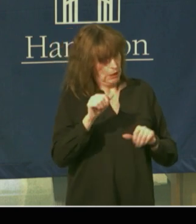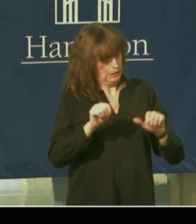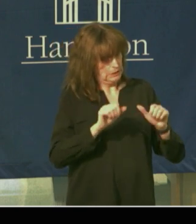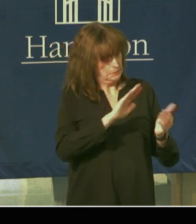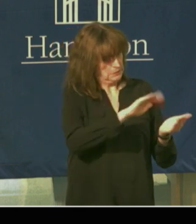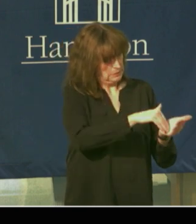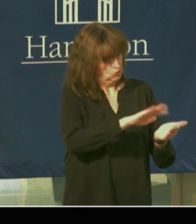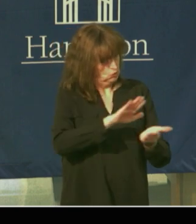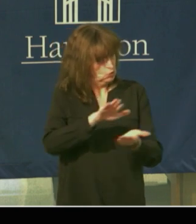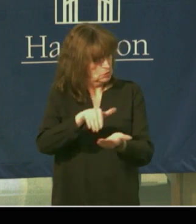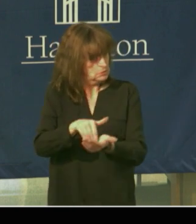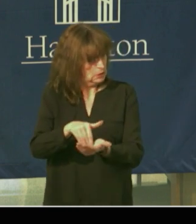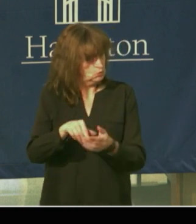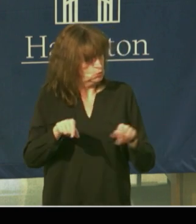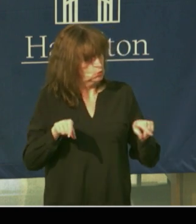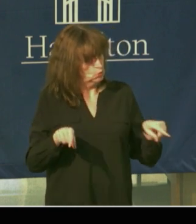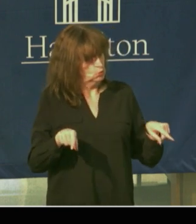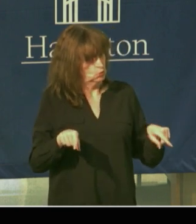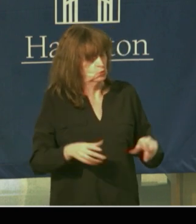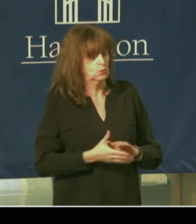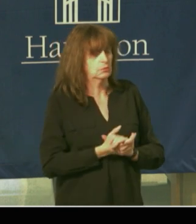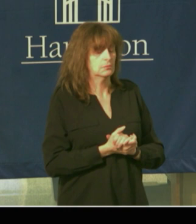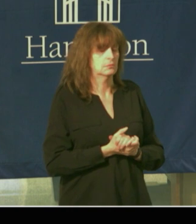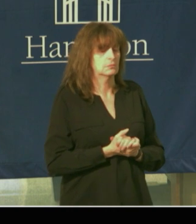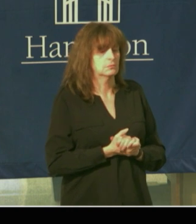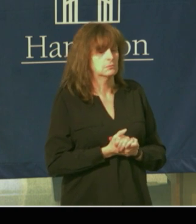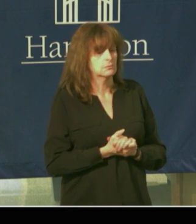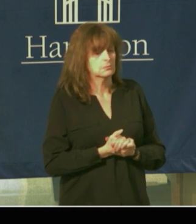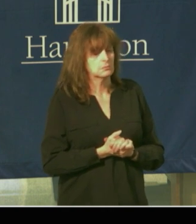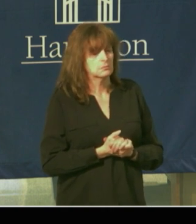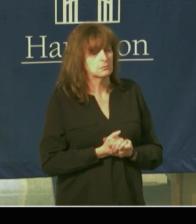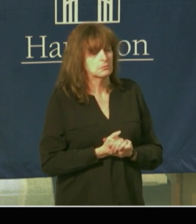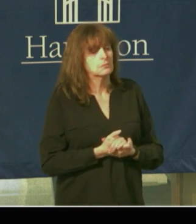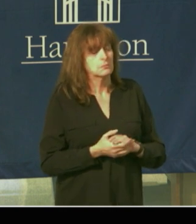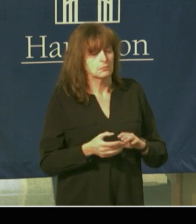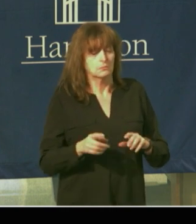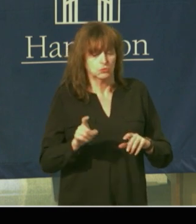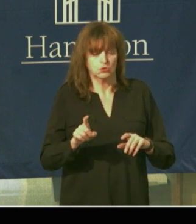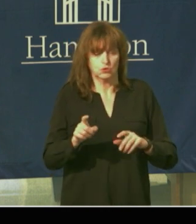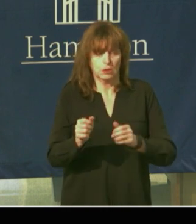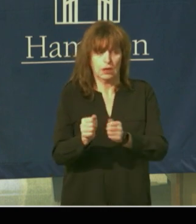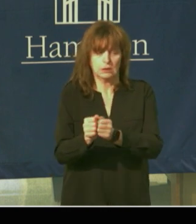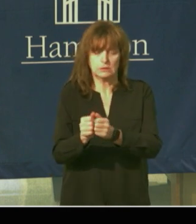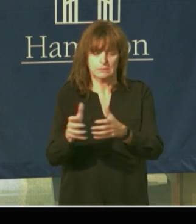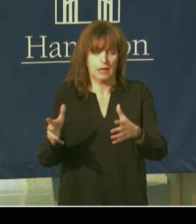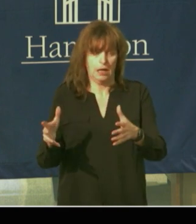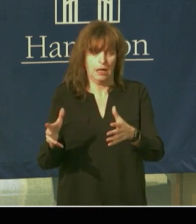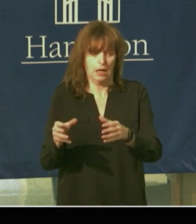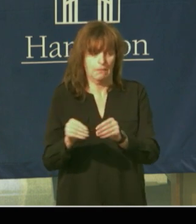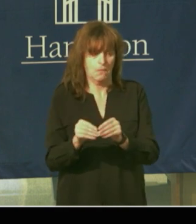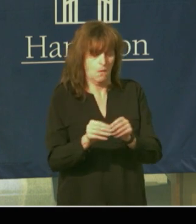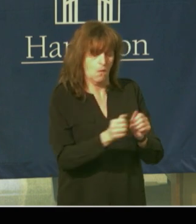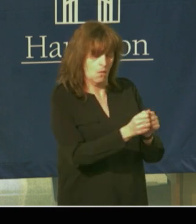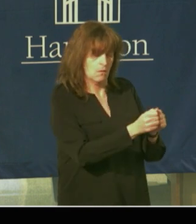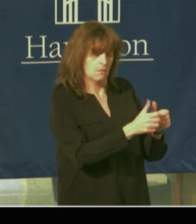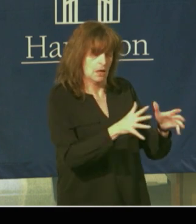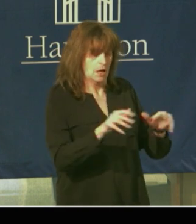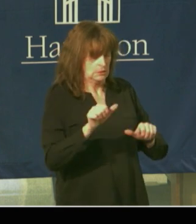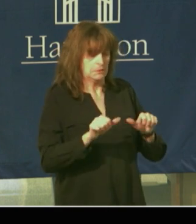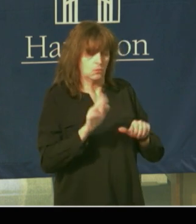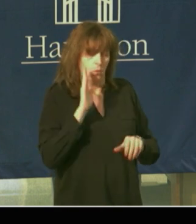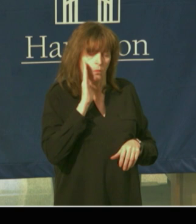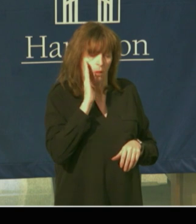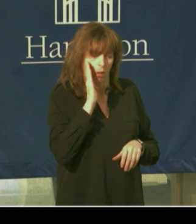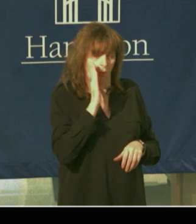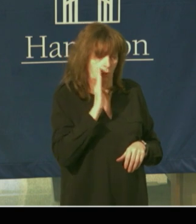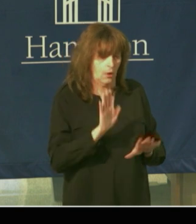them, to expand the testing facilities more. People would get tested. So first and